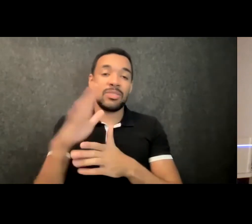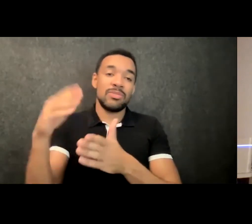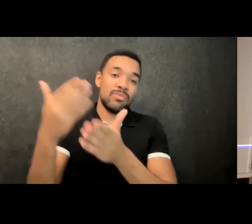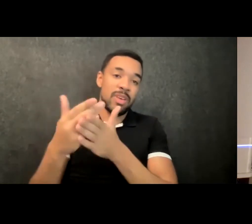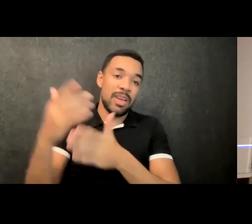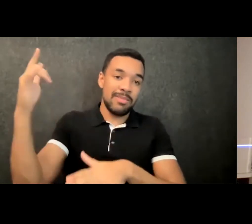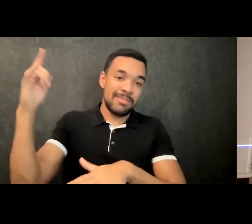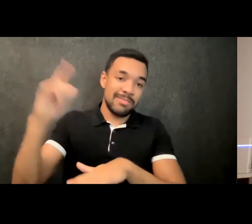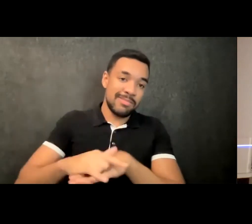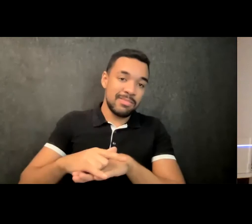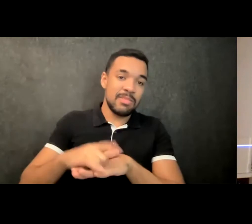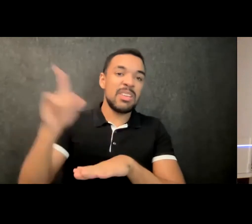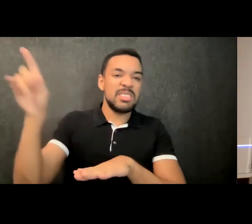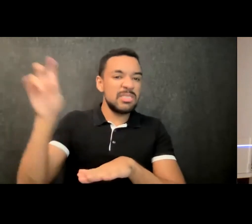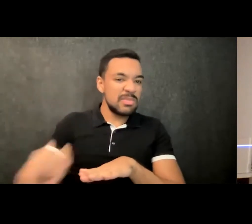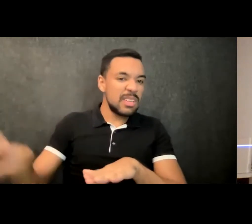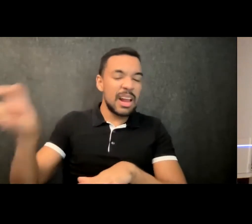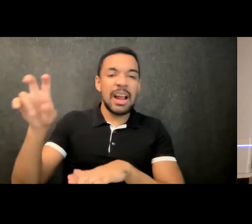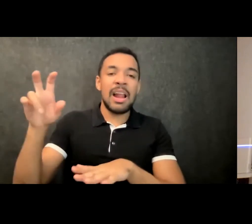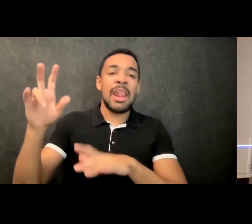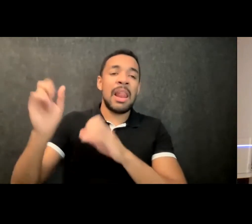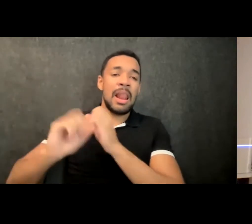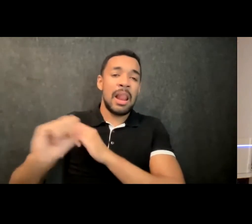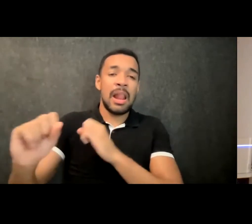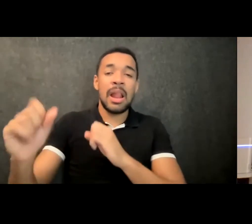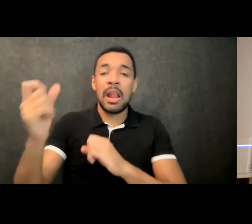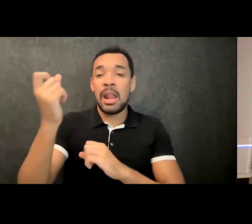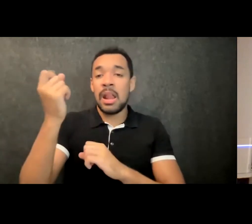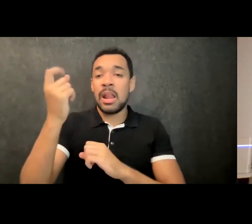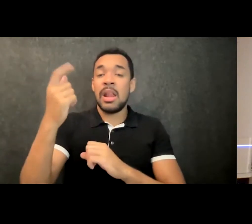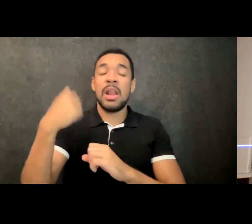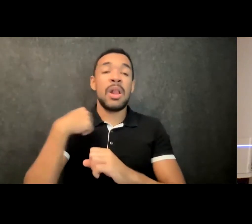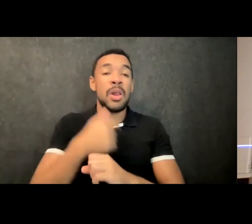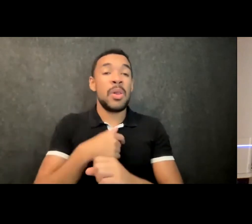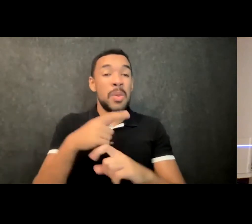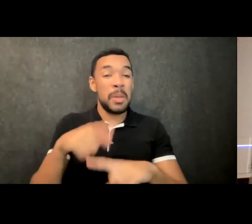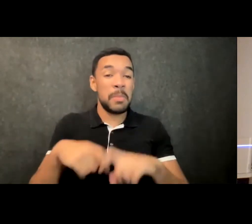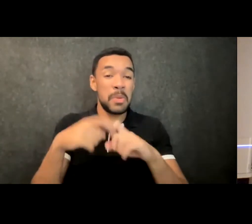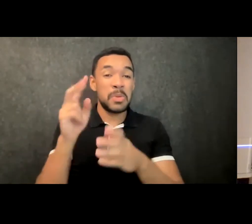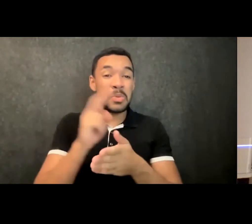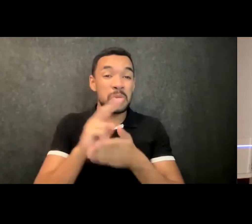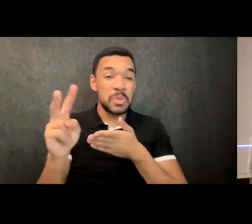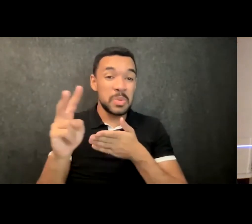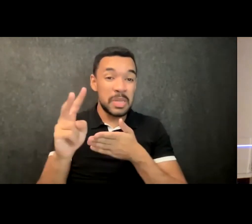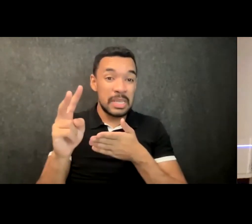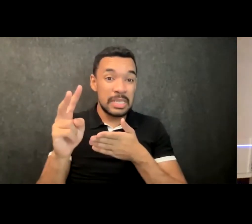full, crazy-making 2 weeks before going forward with it without her.